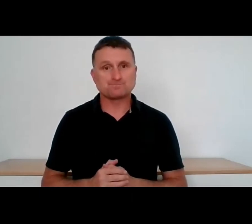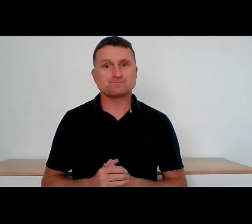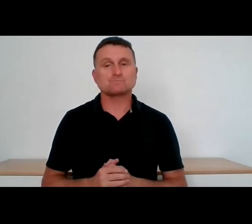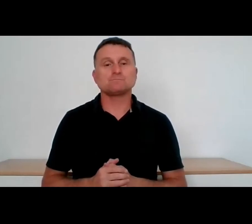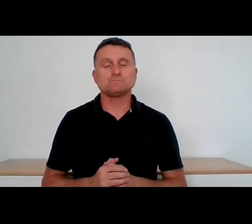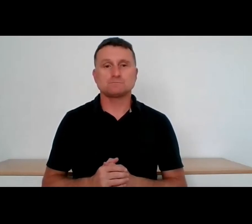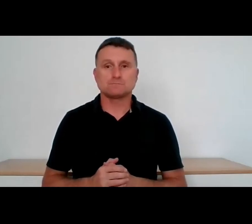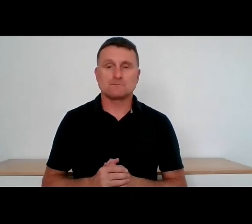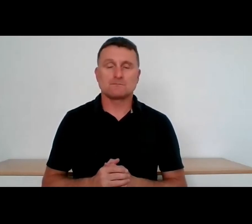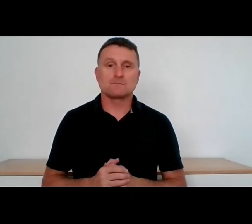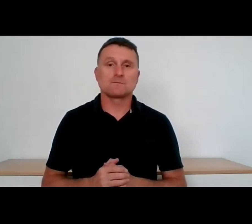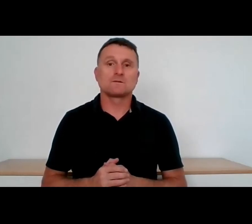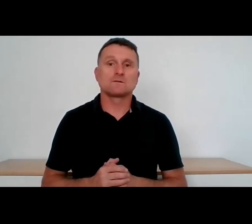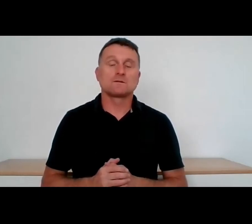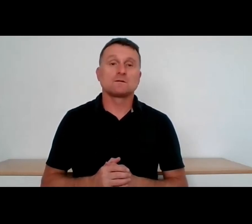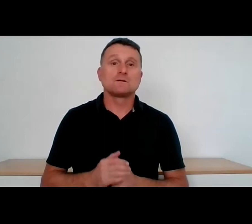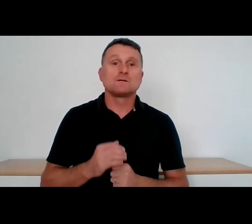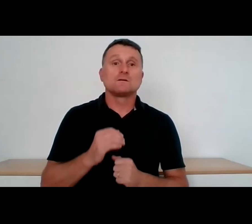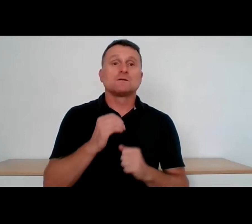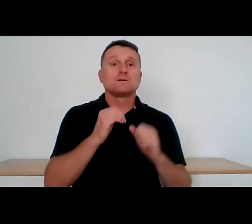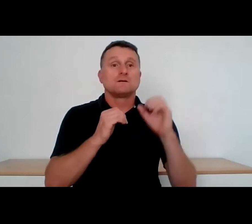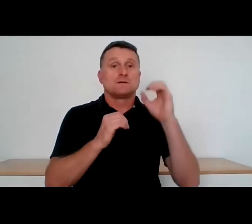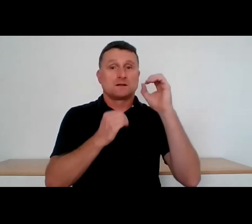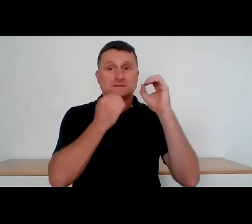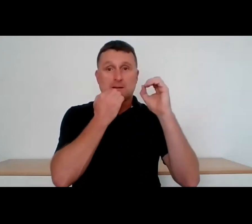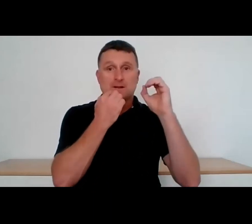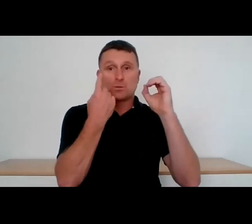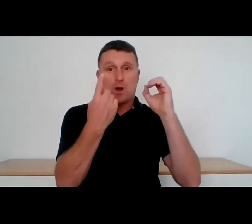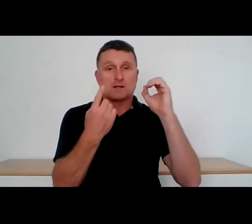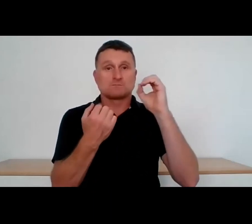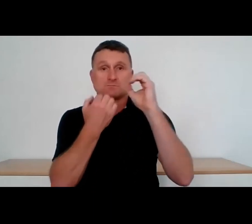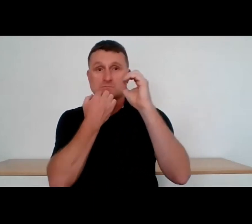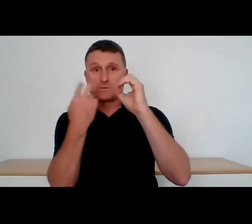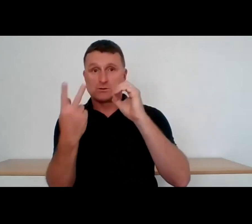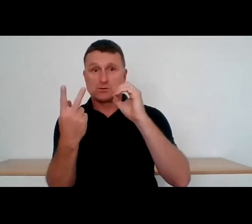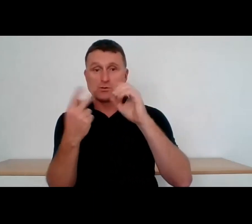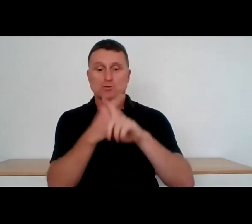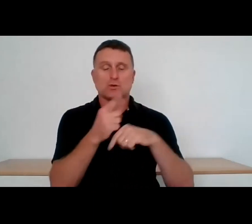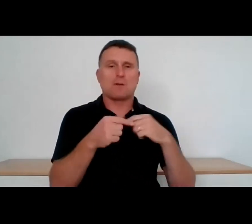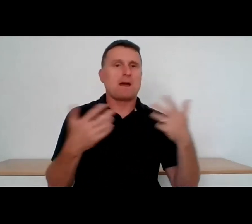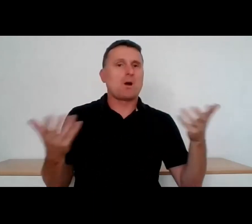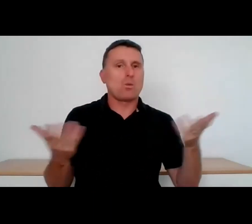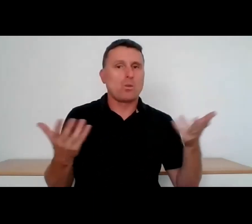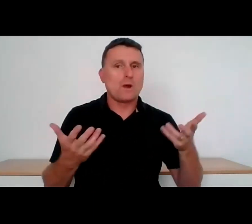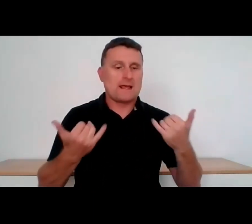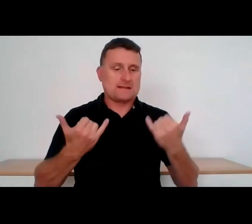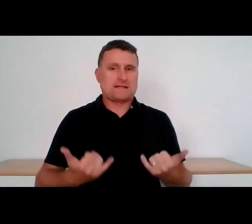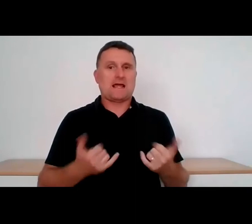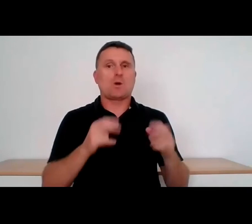In stages 1 and 2, we've talked about where we are with our problem definition or issues